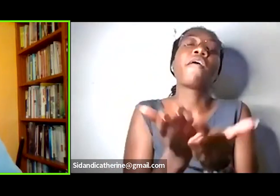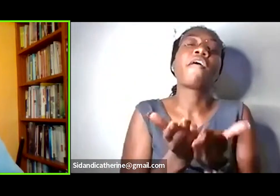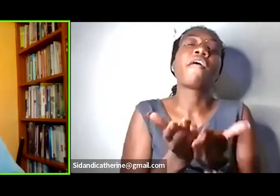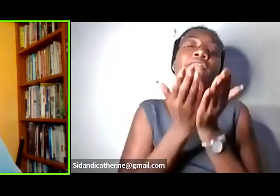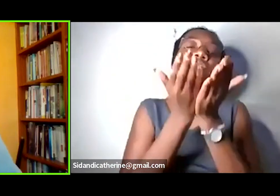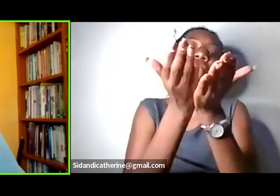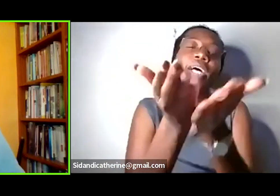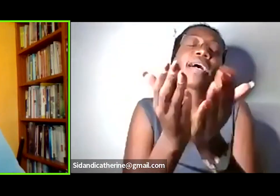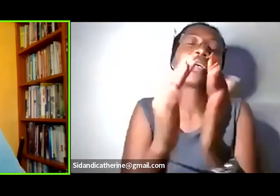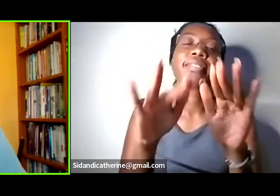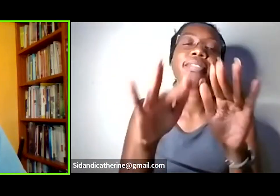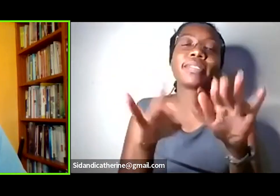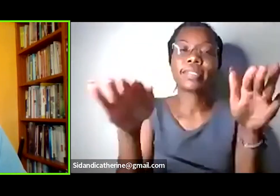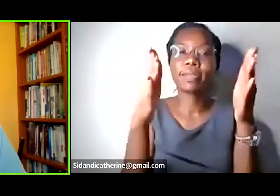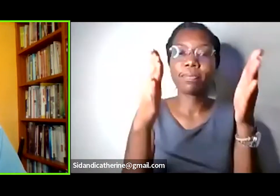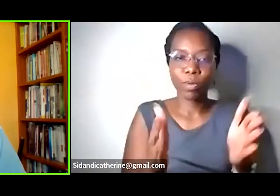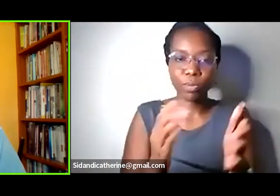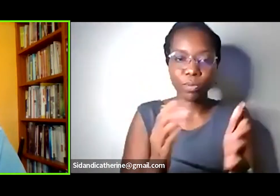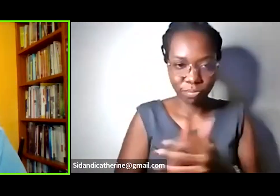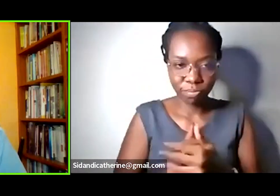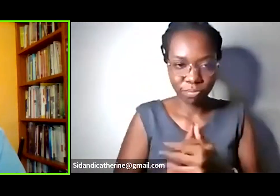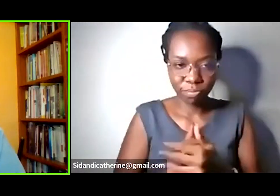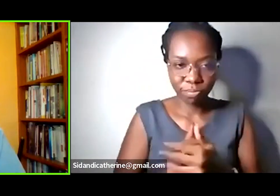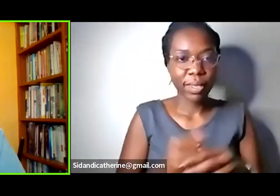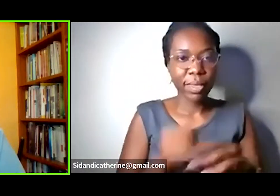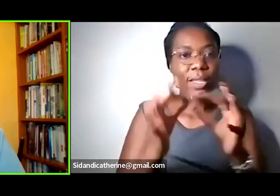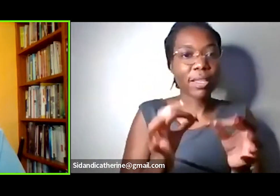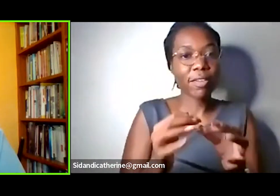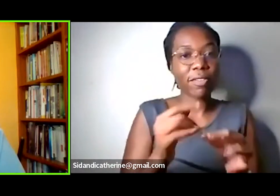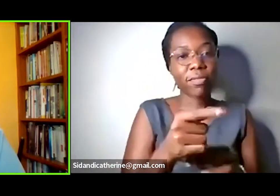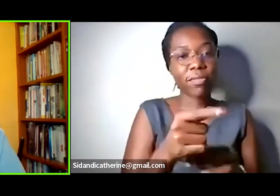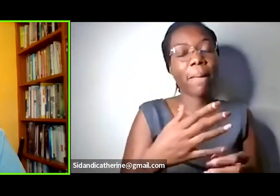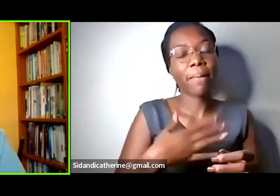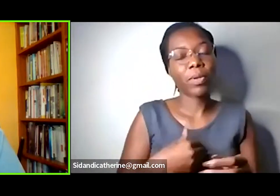to give a 3-sentence summary for everything I've said.